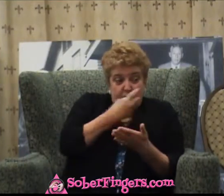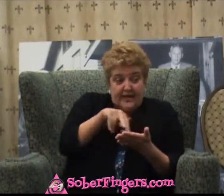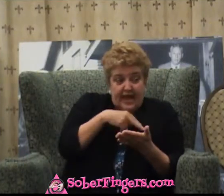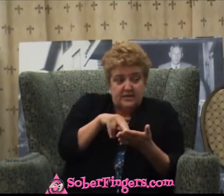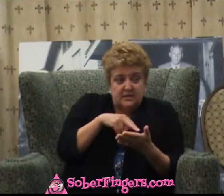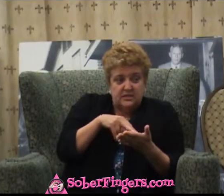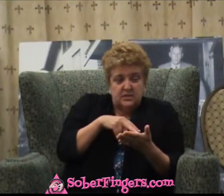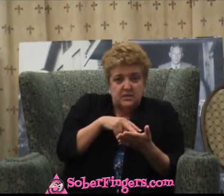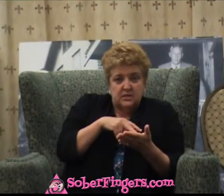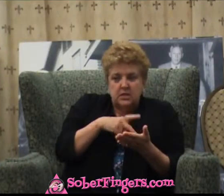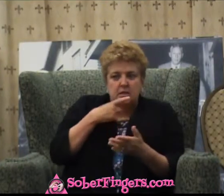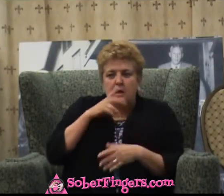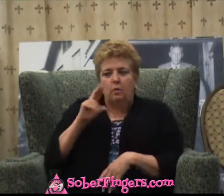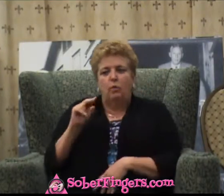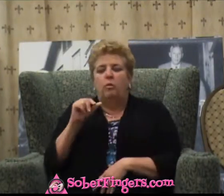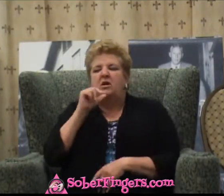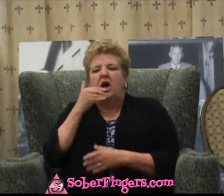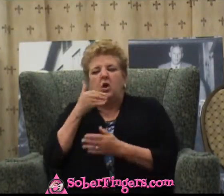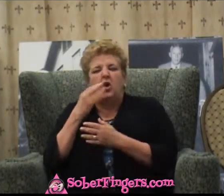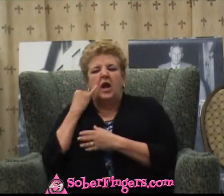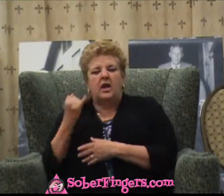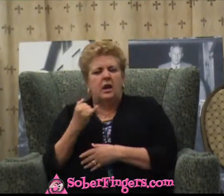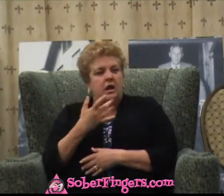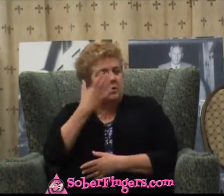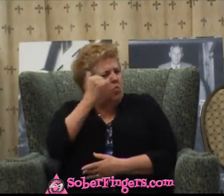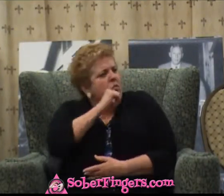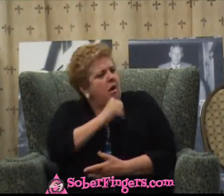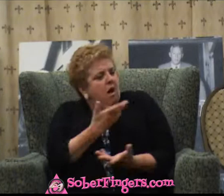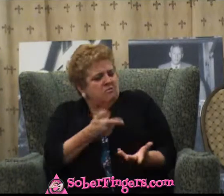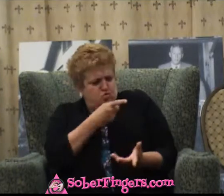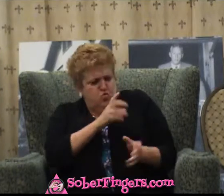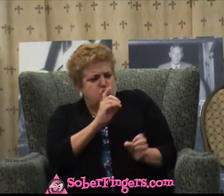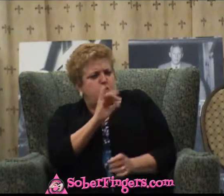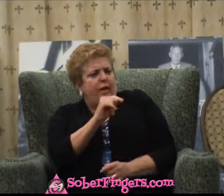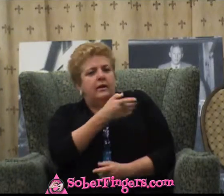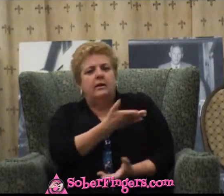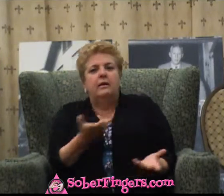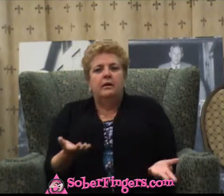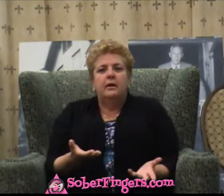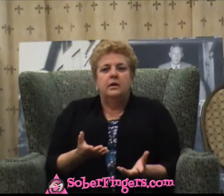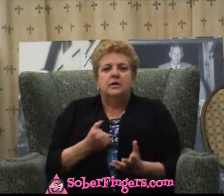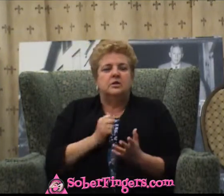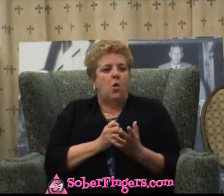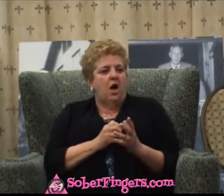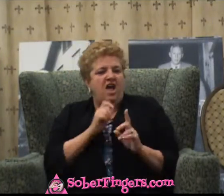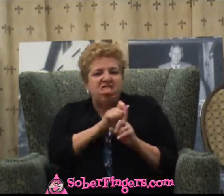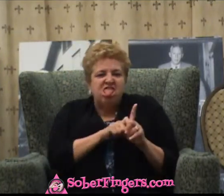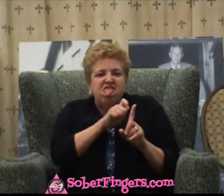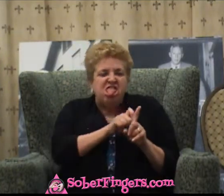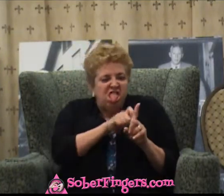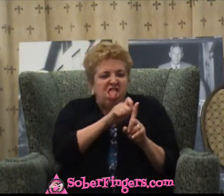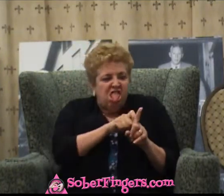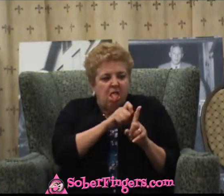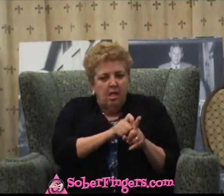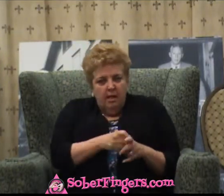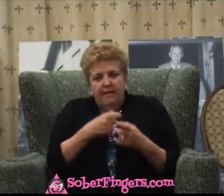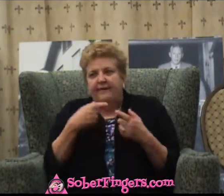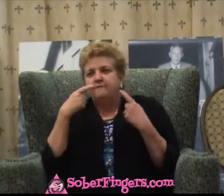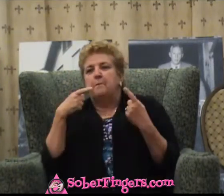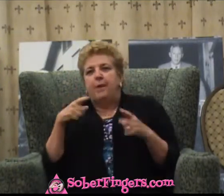do. That's what everybody does. And I bugged him like little sisters do, and I made his life just a nightmare until he gave in, and he finally bought me that 6-pack of